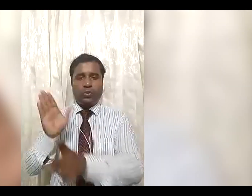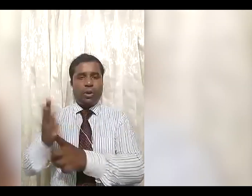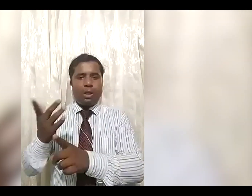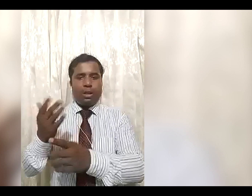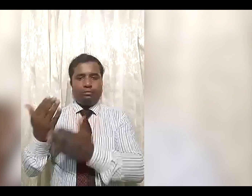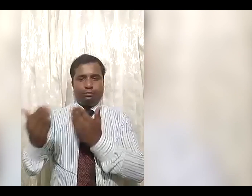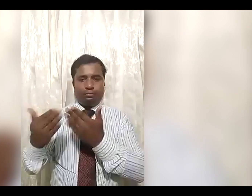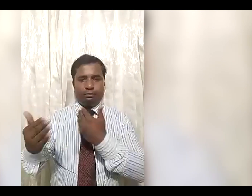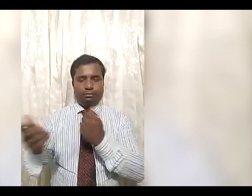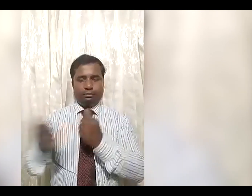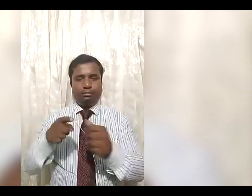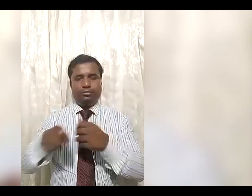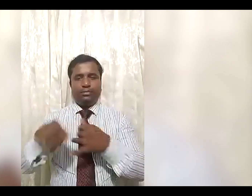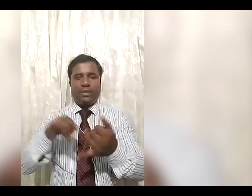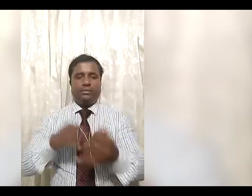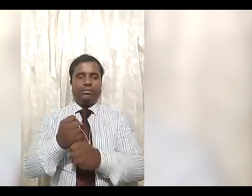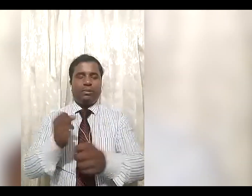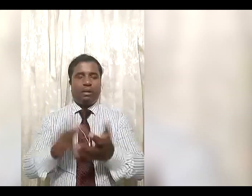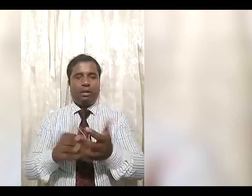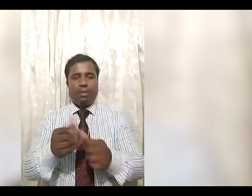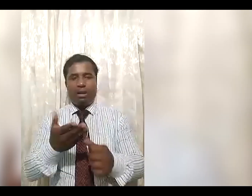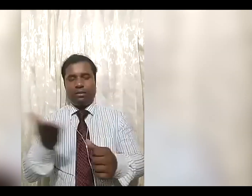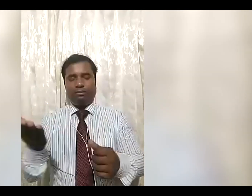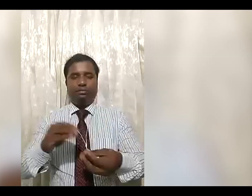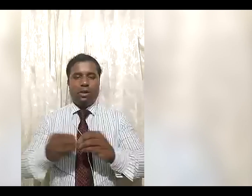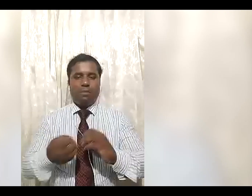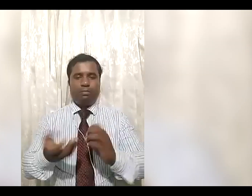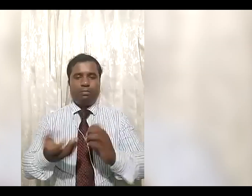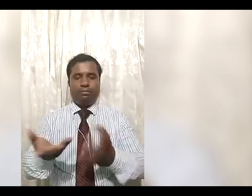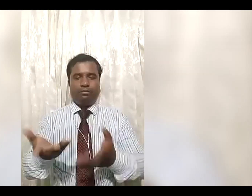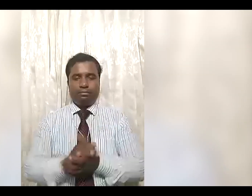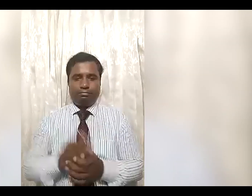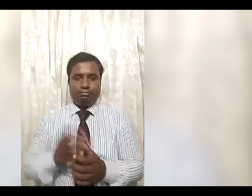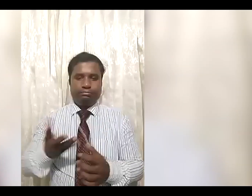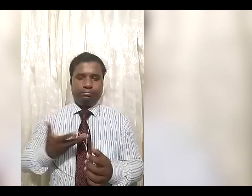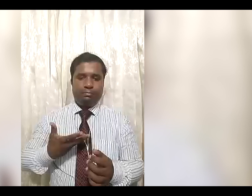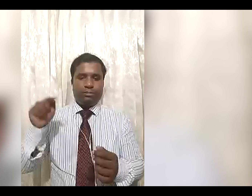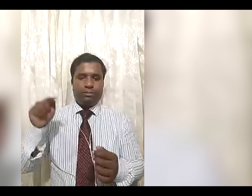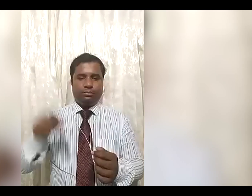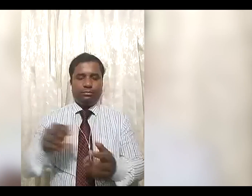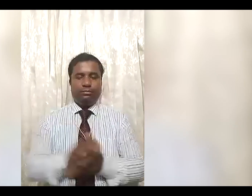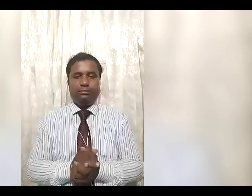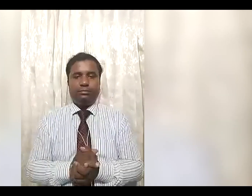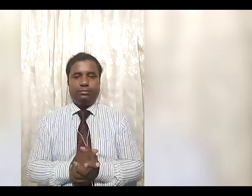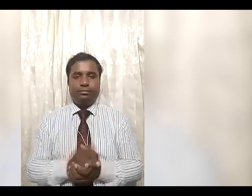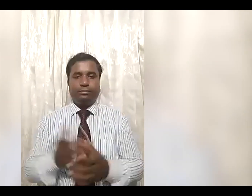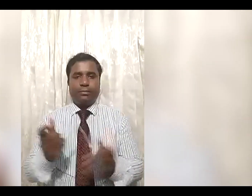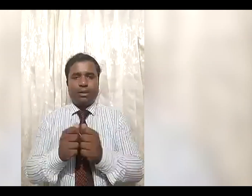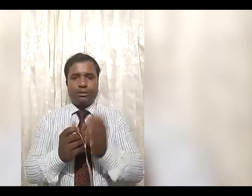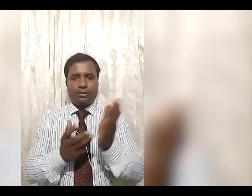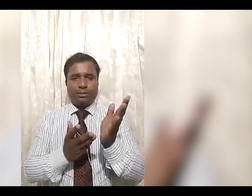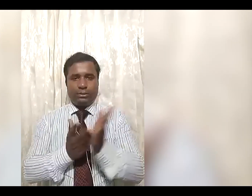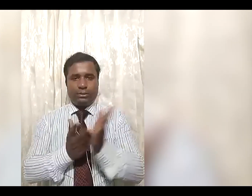the stigma, I can say, the big issue in Bangladesh. Third issue is accessibility.